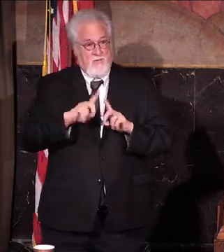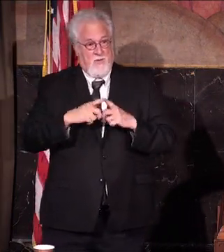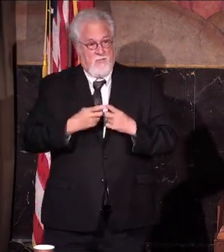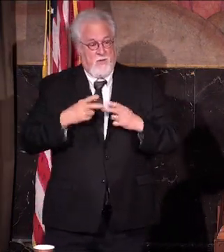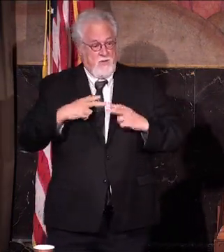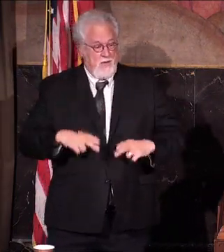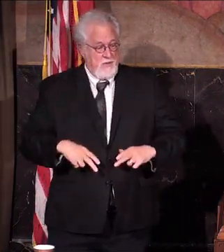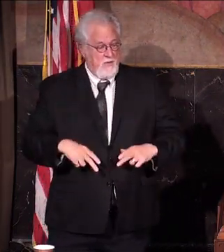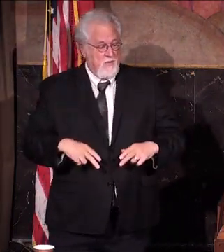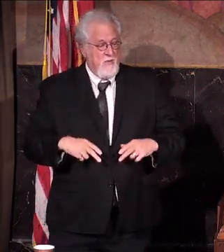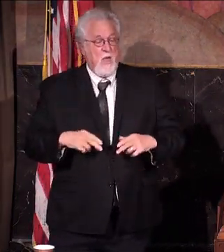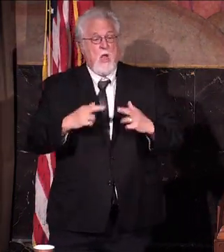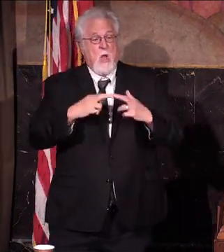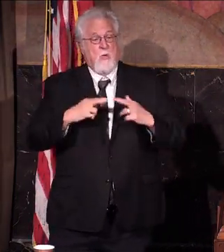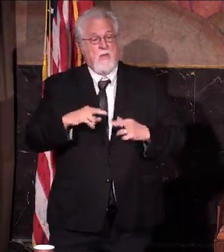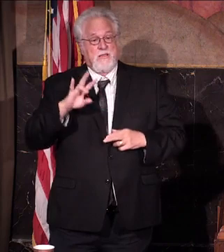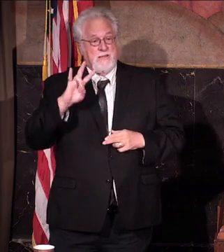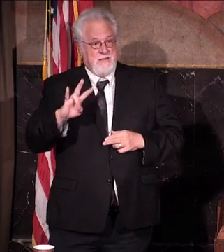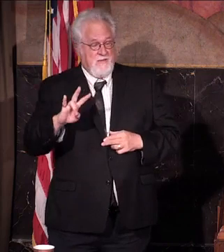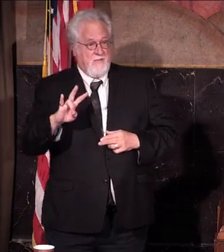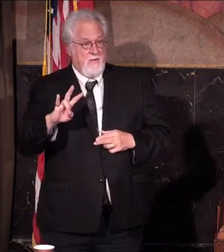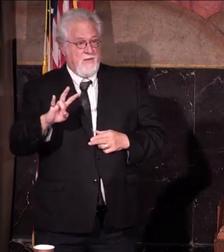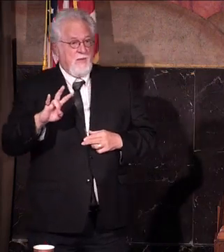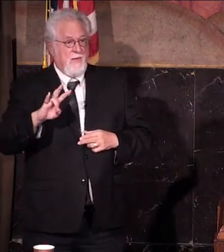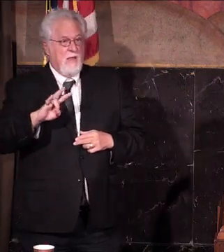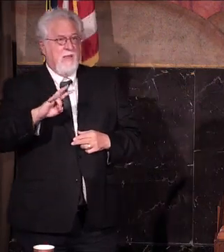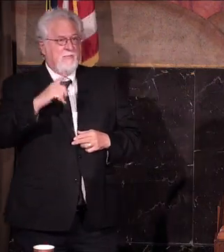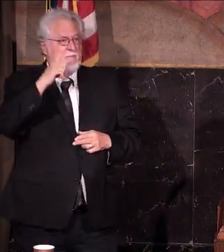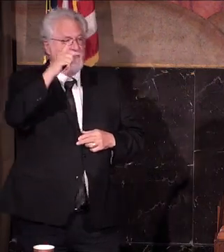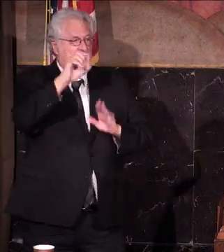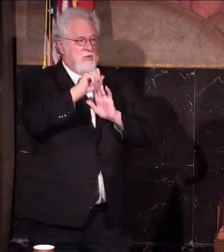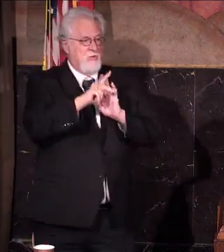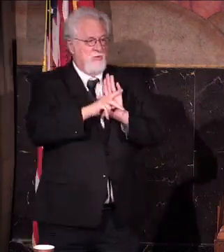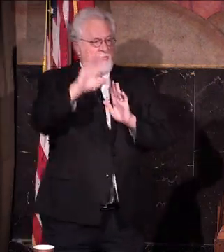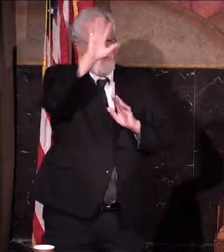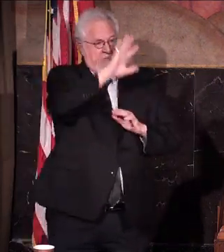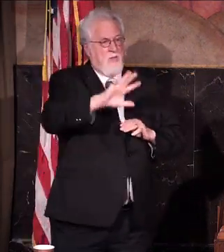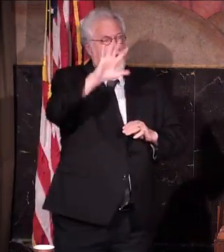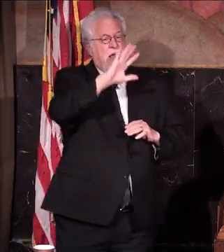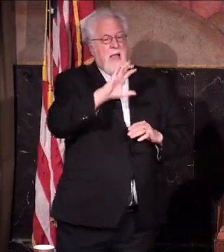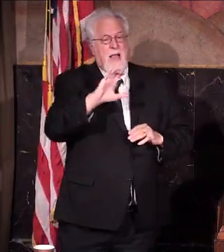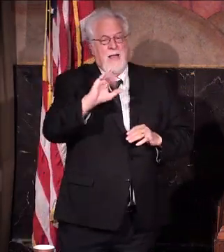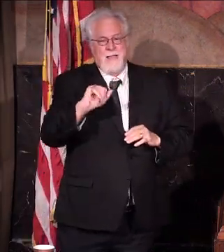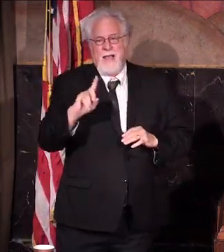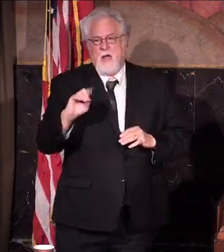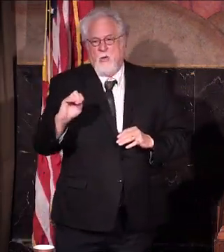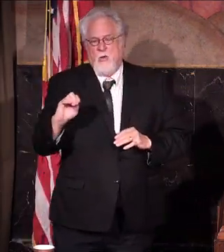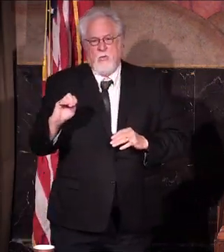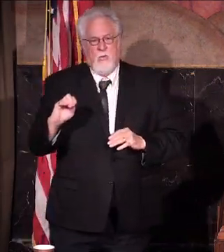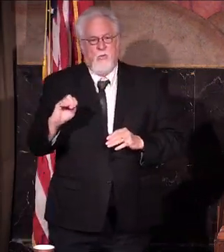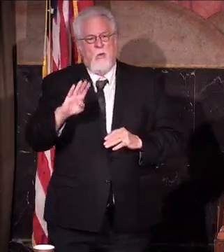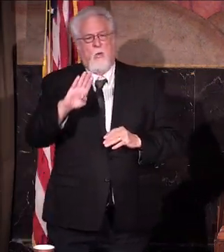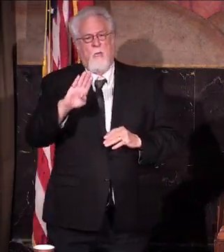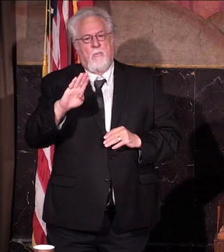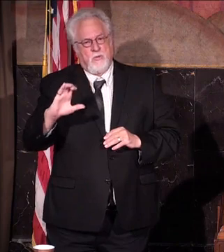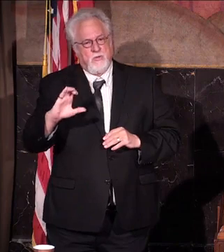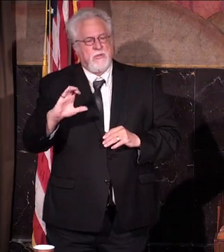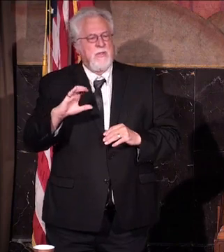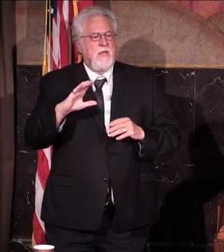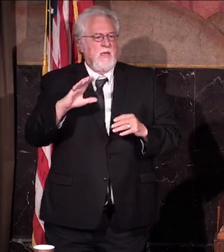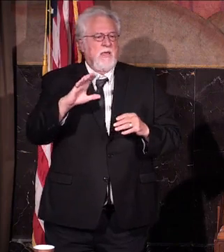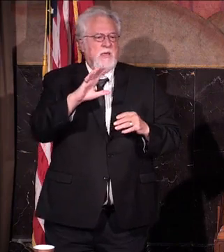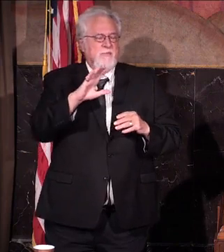Health, Region 7, which is the Caddo region, Caddo, Bossier,